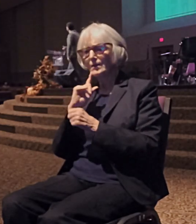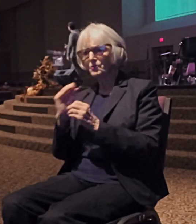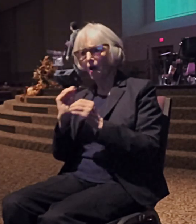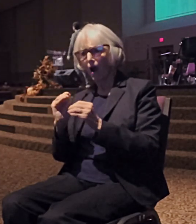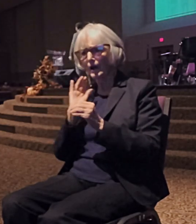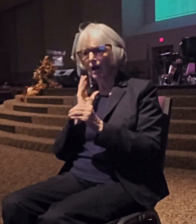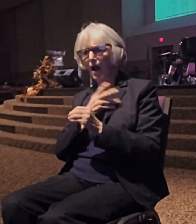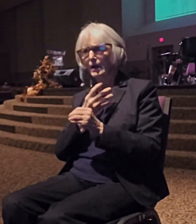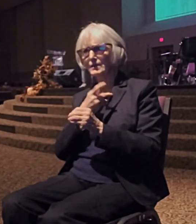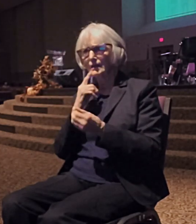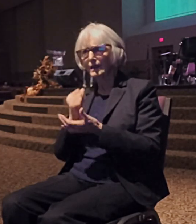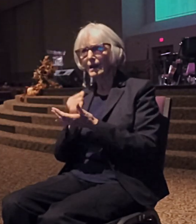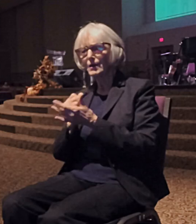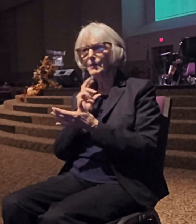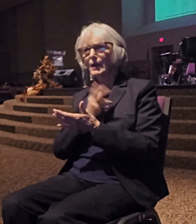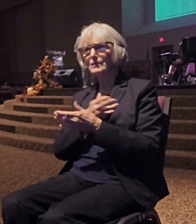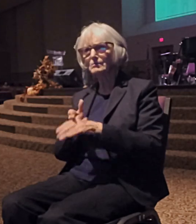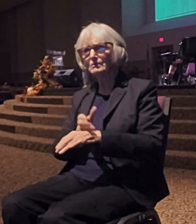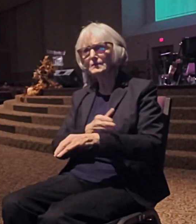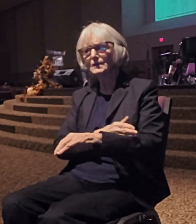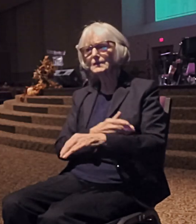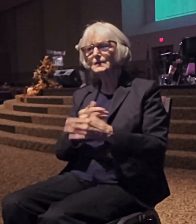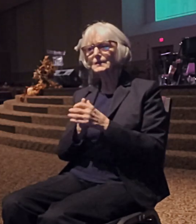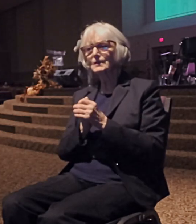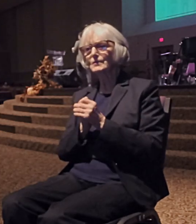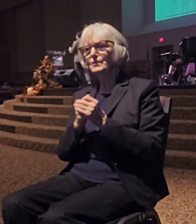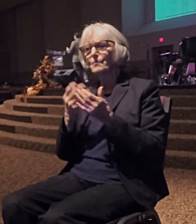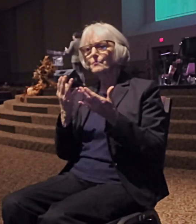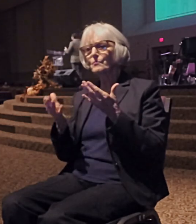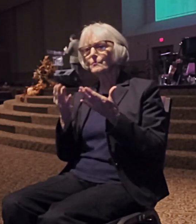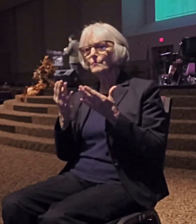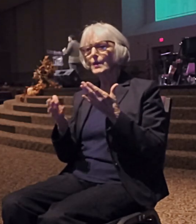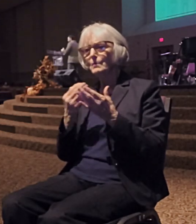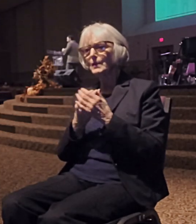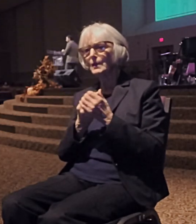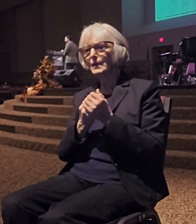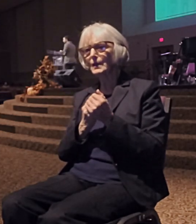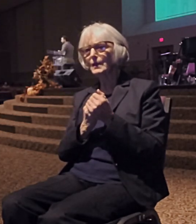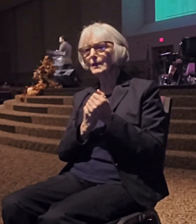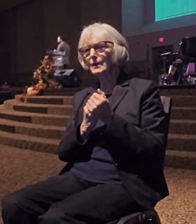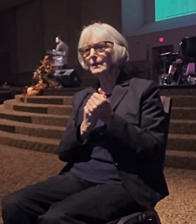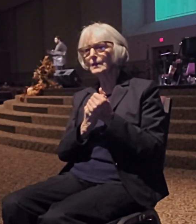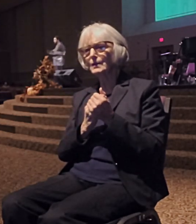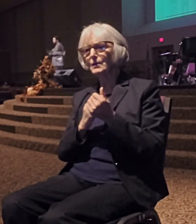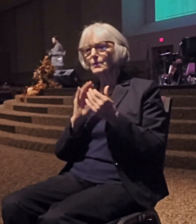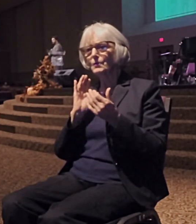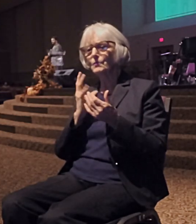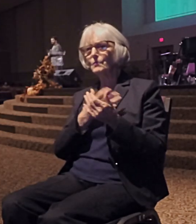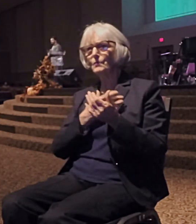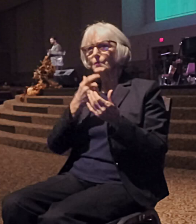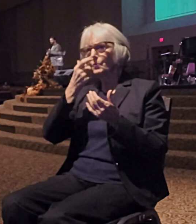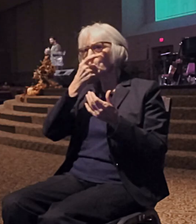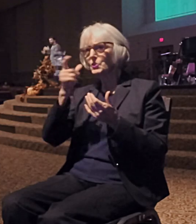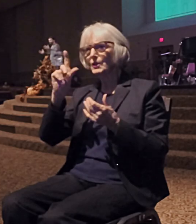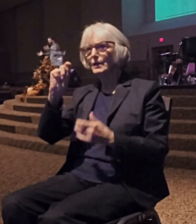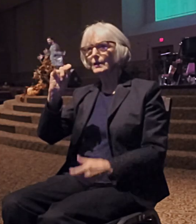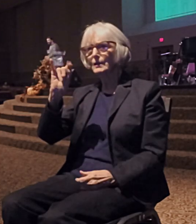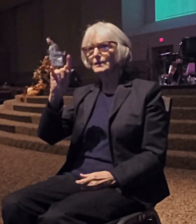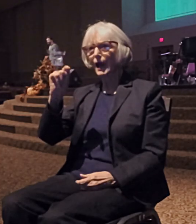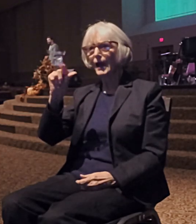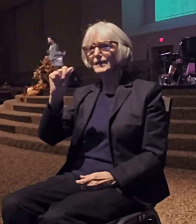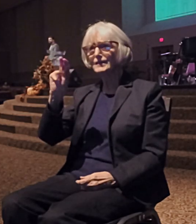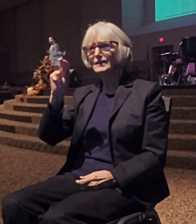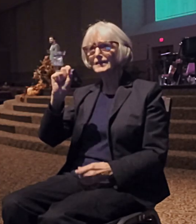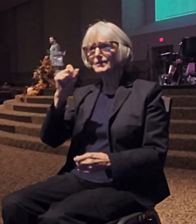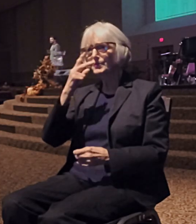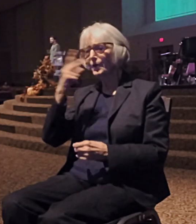some of those memories, which in turn mean I do things that maybe aren't the wisest, like watch Remember the Titans, which some of you cry